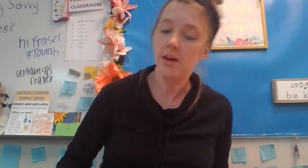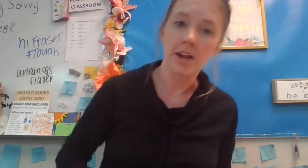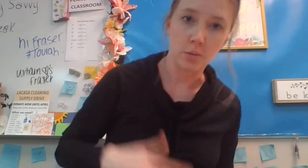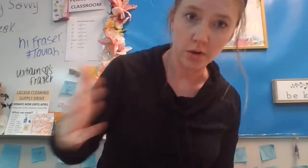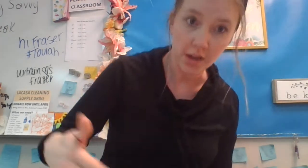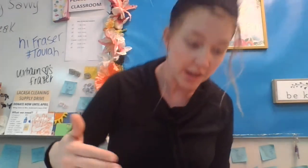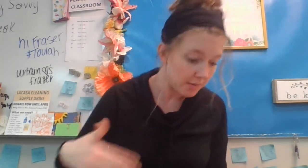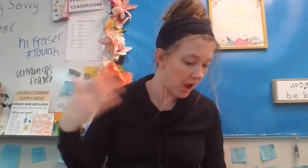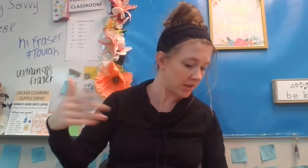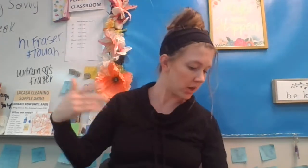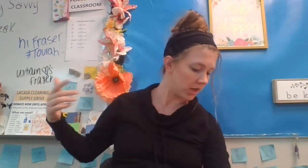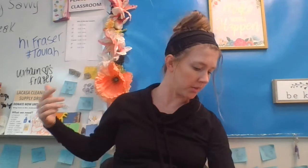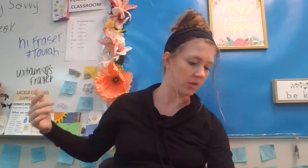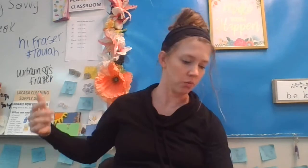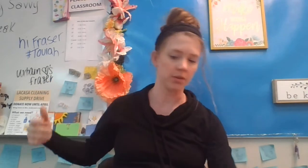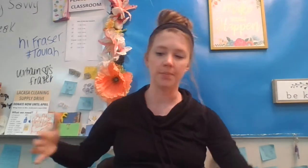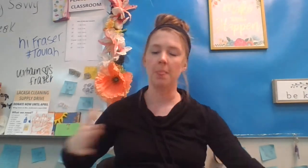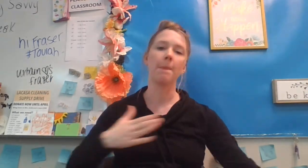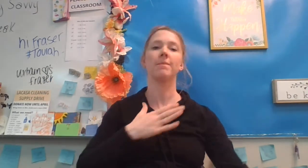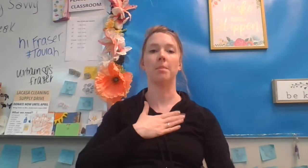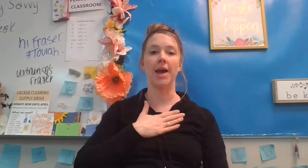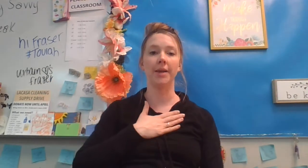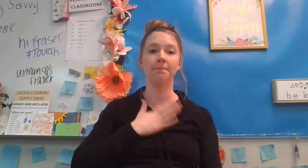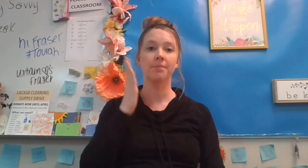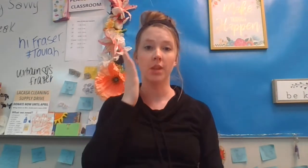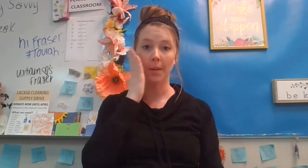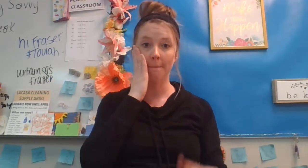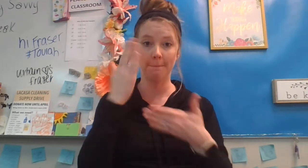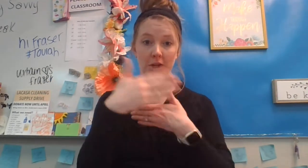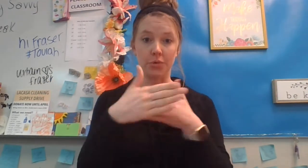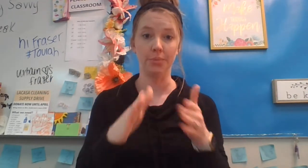and then we'll keep on talking about these rules. So my bedroom,